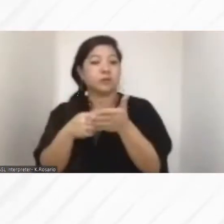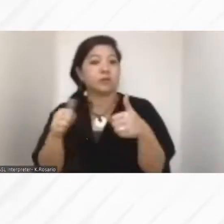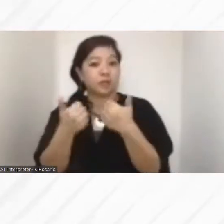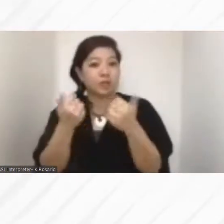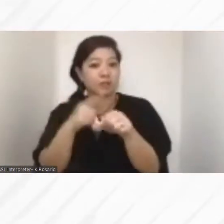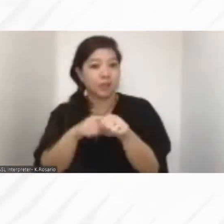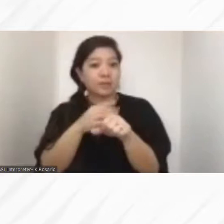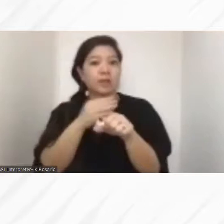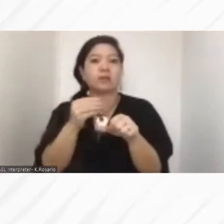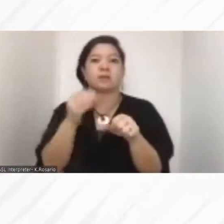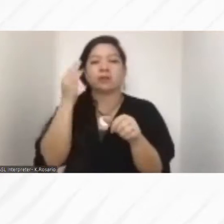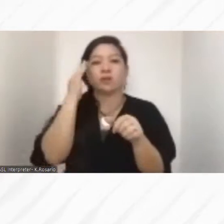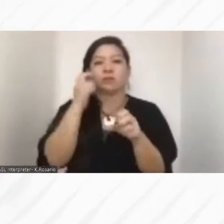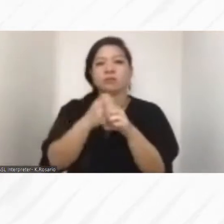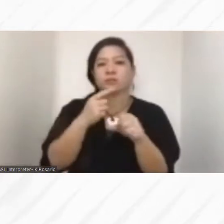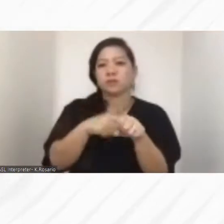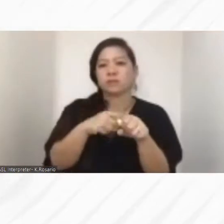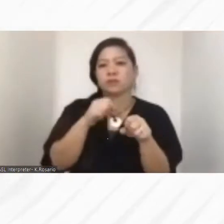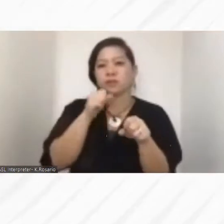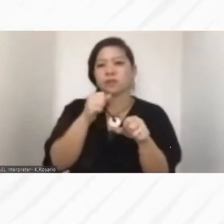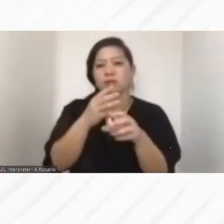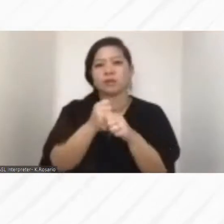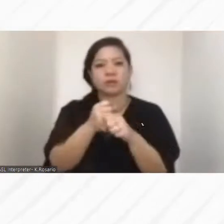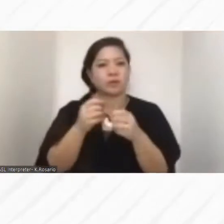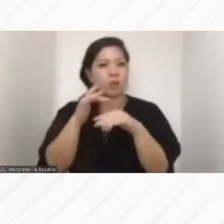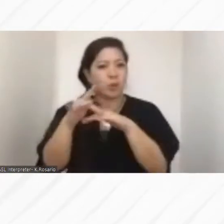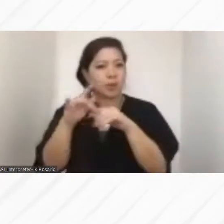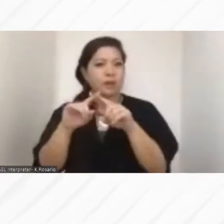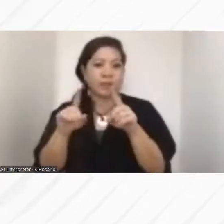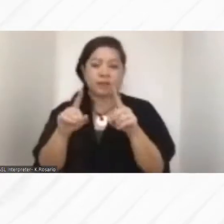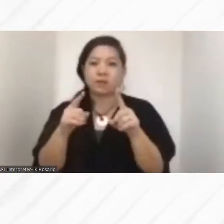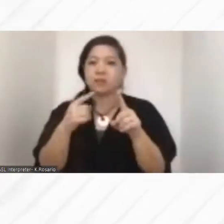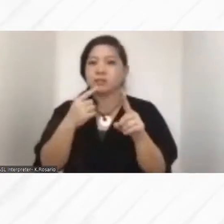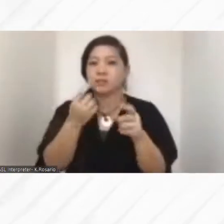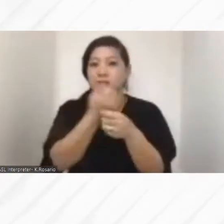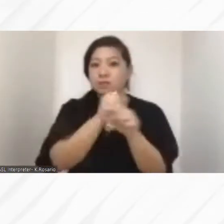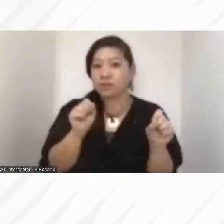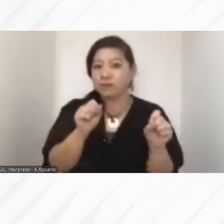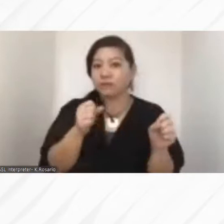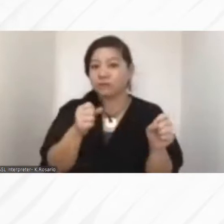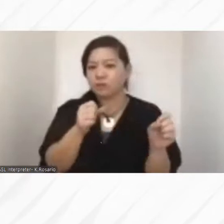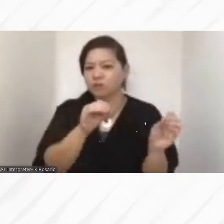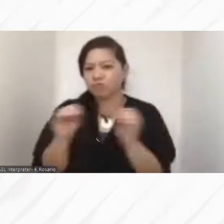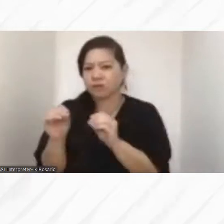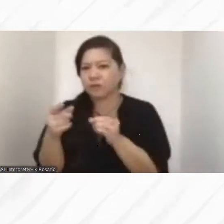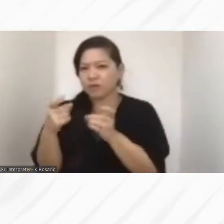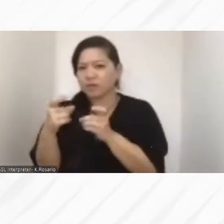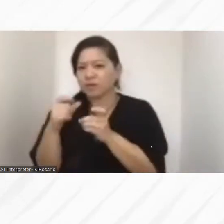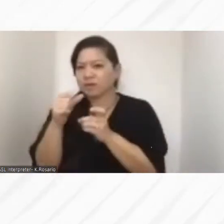And I don't want to get off the rails too early, but I said safely and swiftly. And I want you all to know this